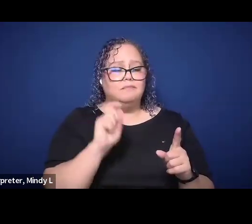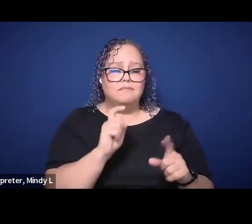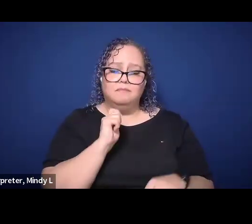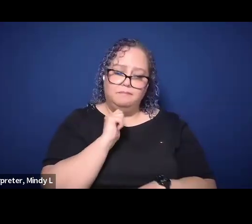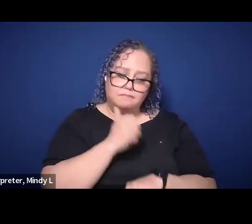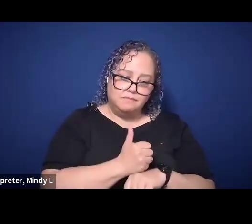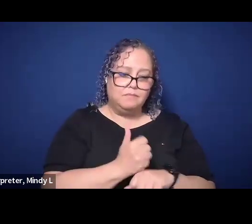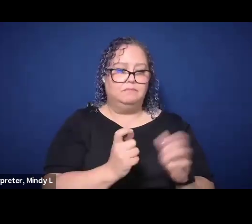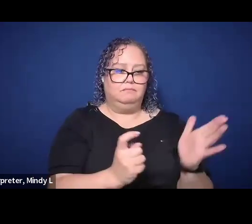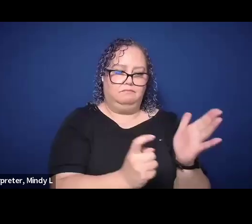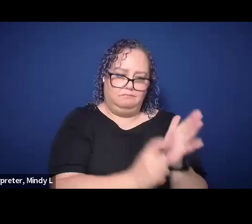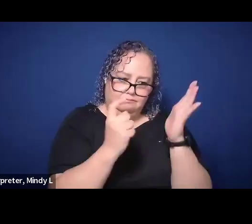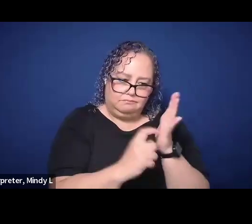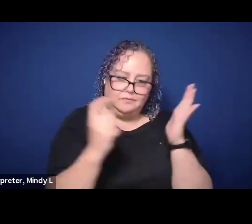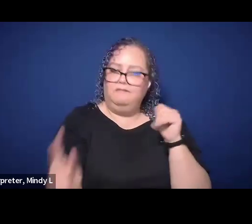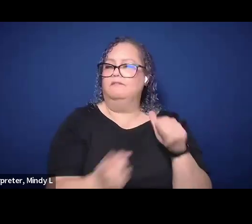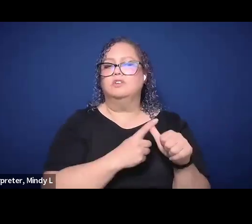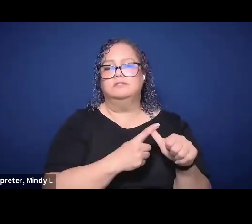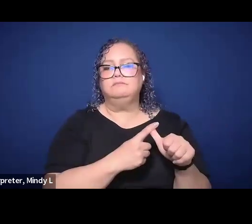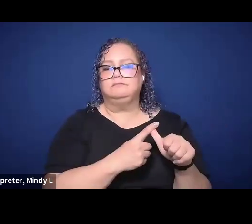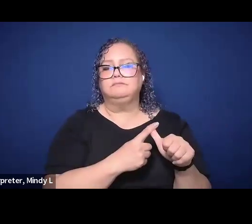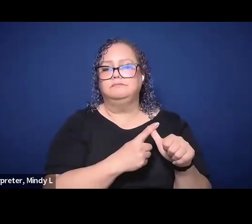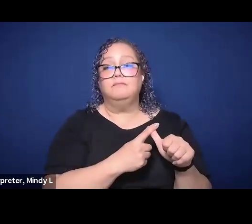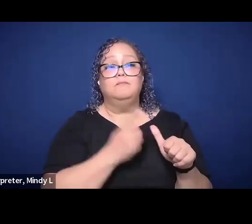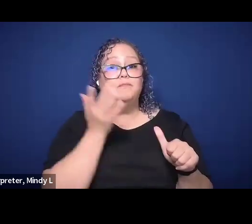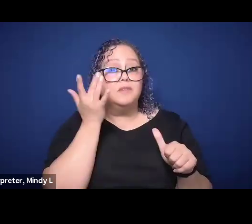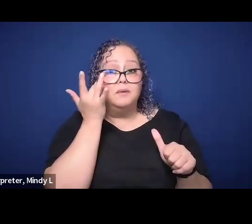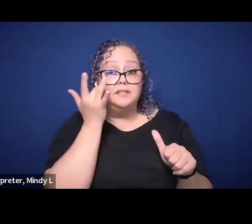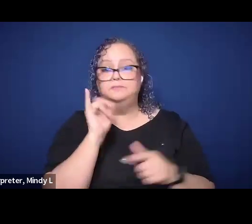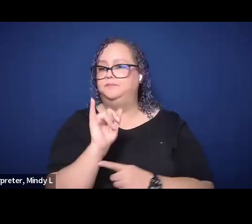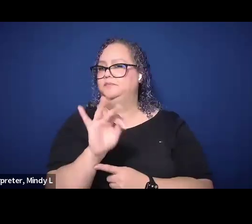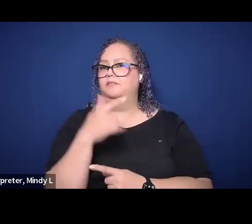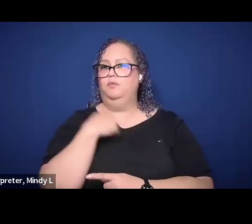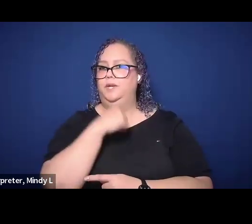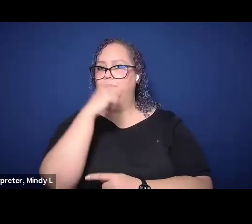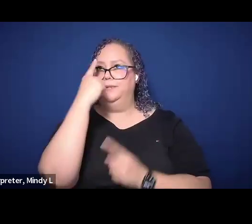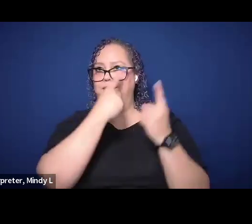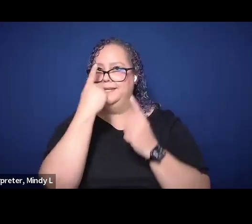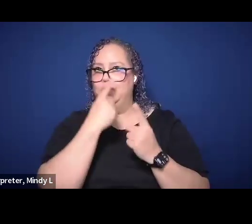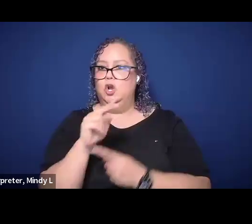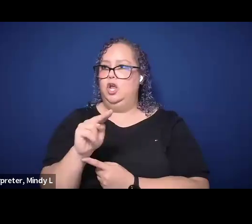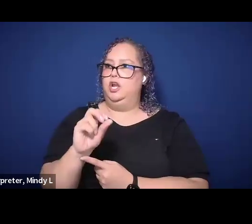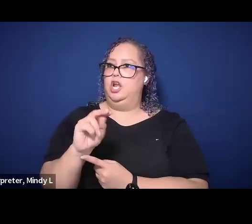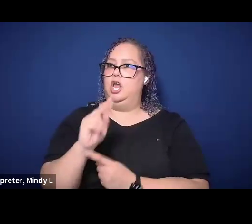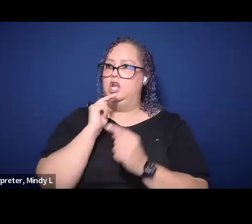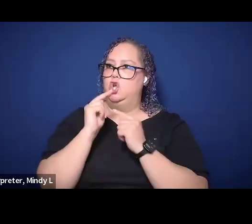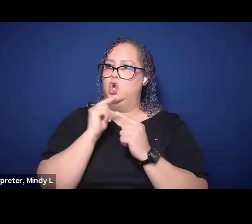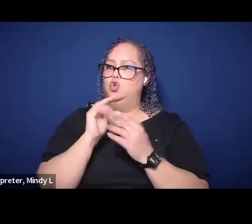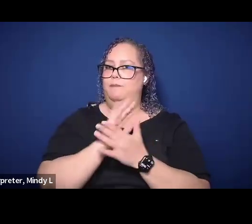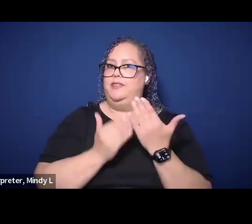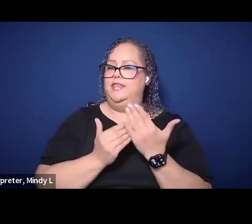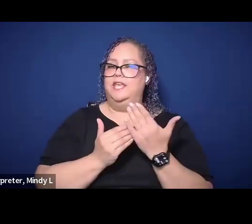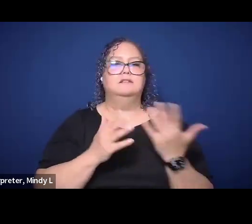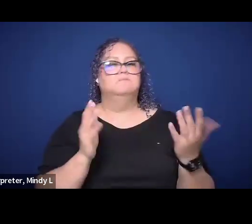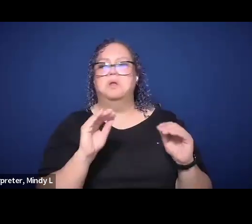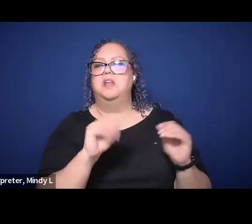first. The reason for that is because without taking care of those non-negotiables, nothing else will work.